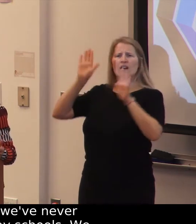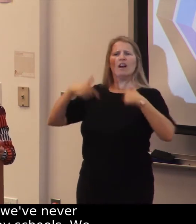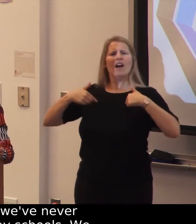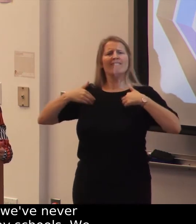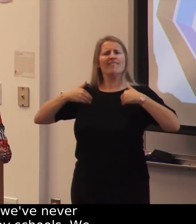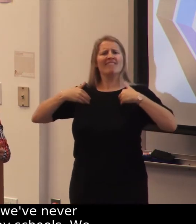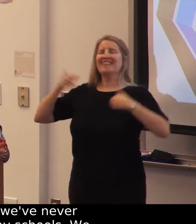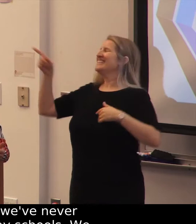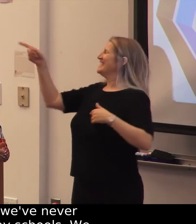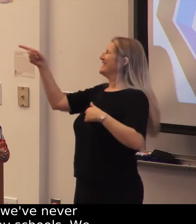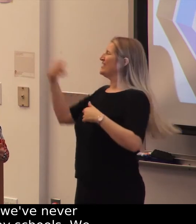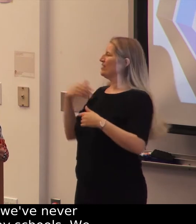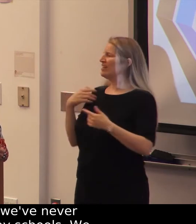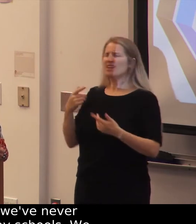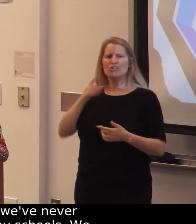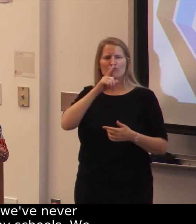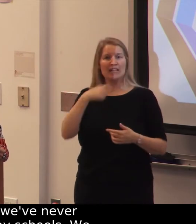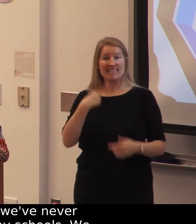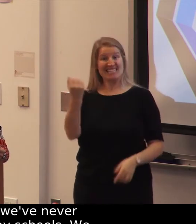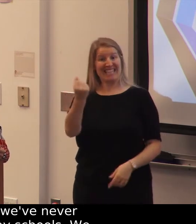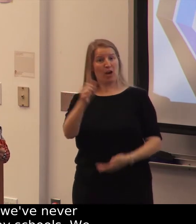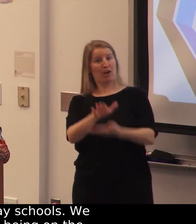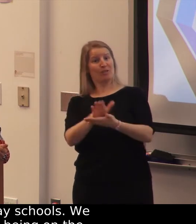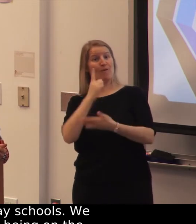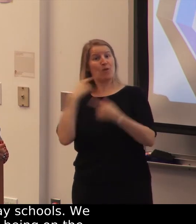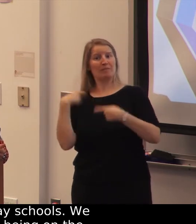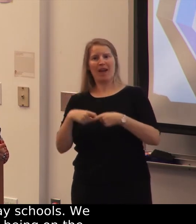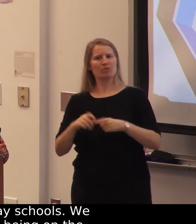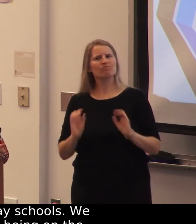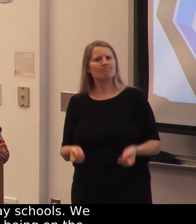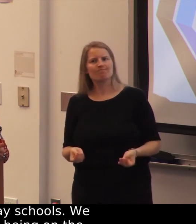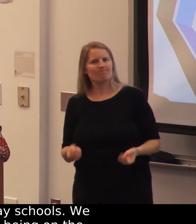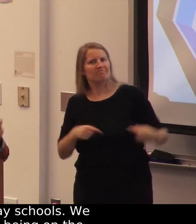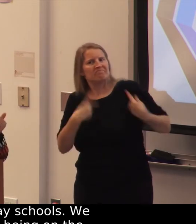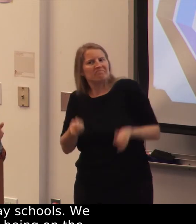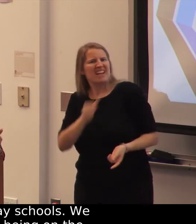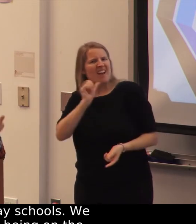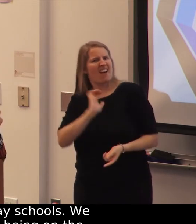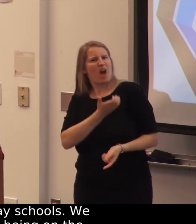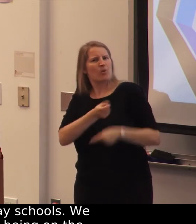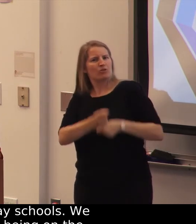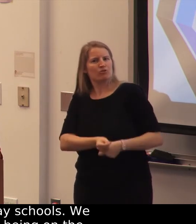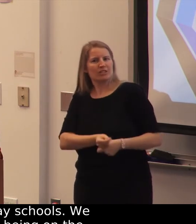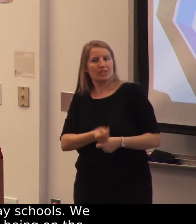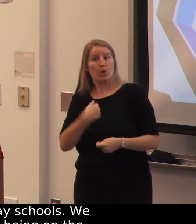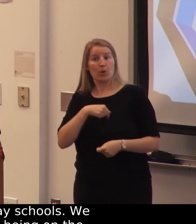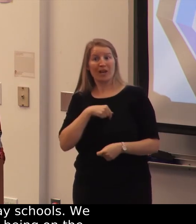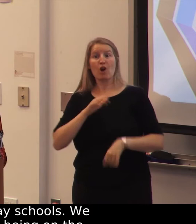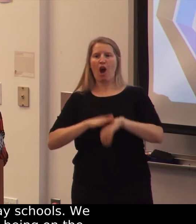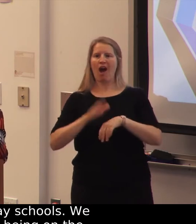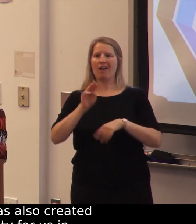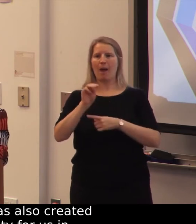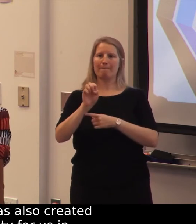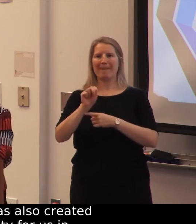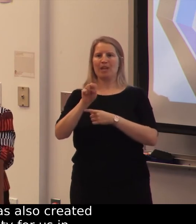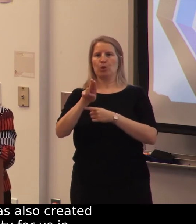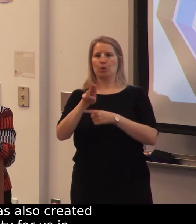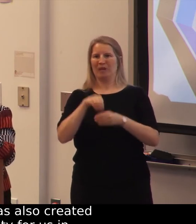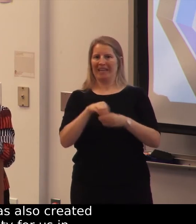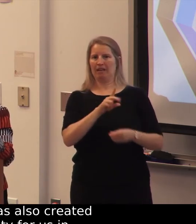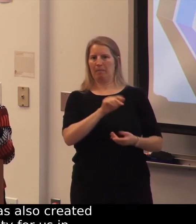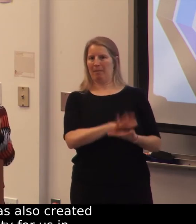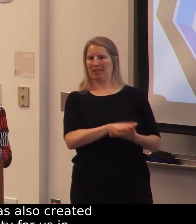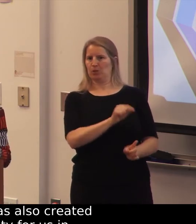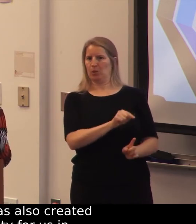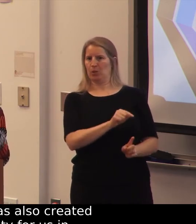here, right? But we've never had Saturday schools. Okay? We just simply have not had Saturday schools. We depend on being on the menu, right? But being on the menu